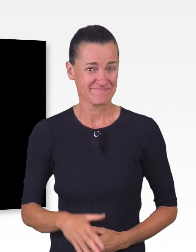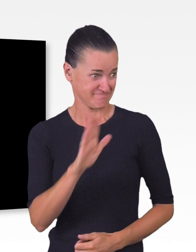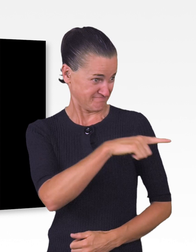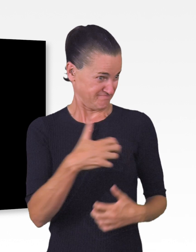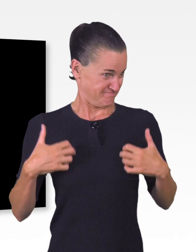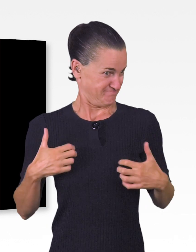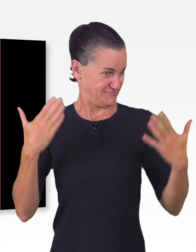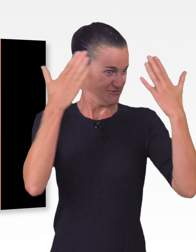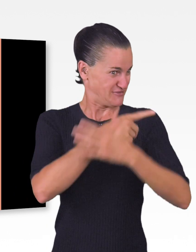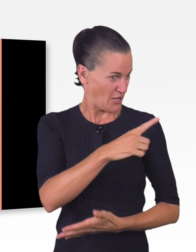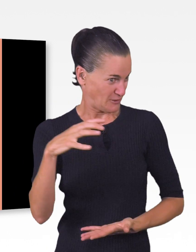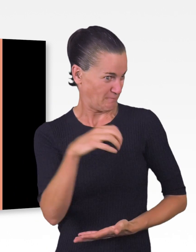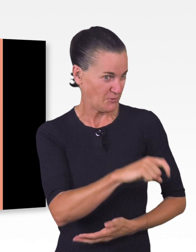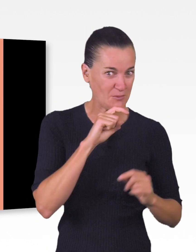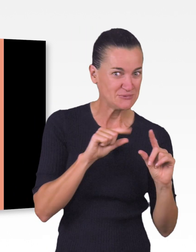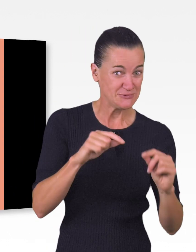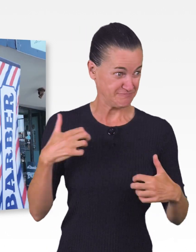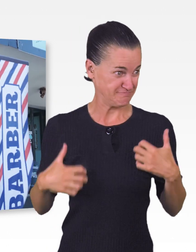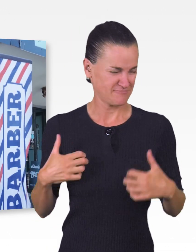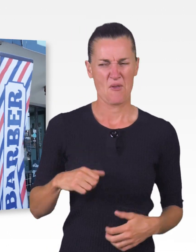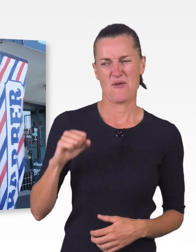parties, and so it's just growing and growing.